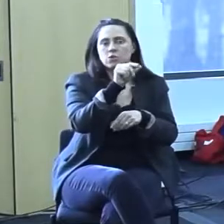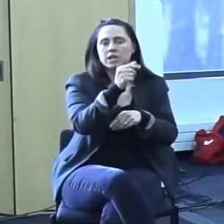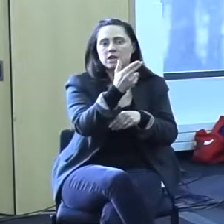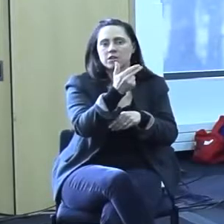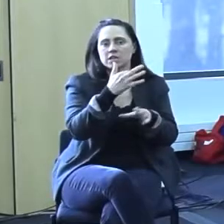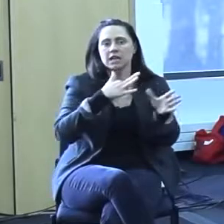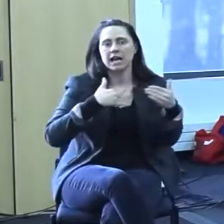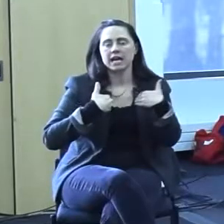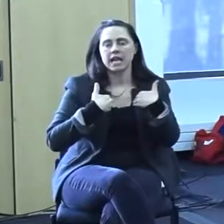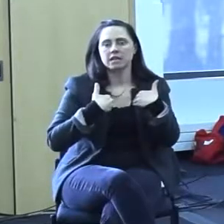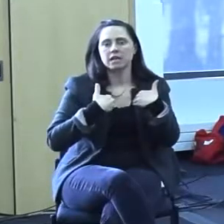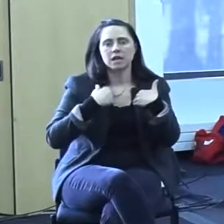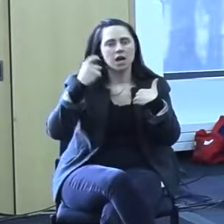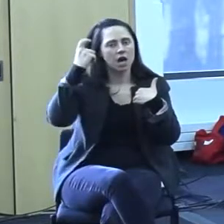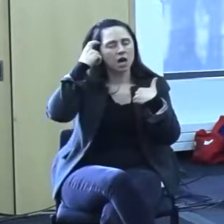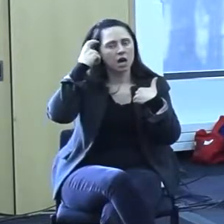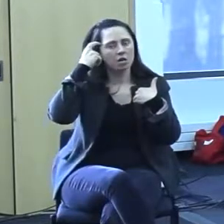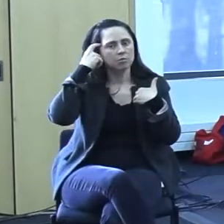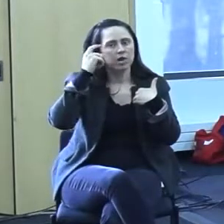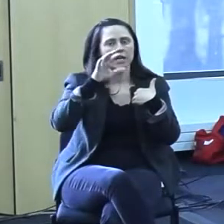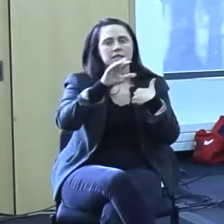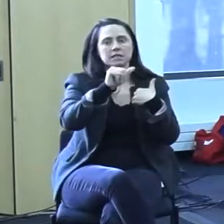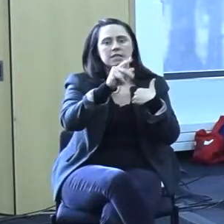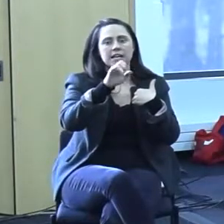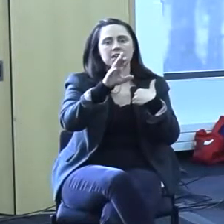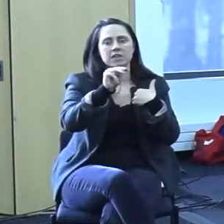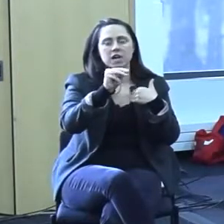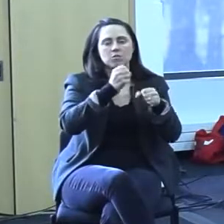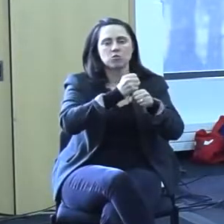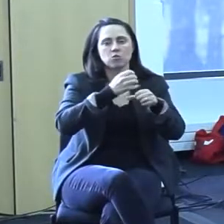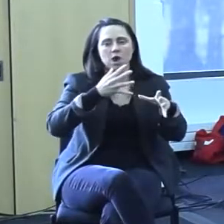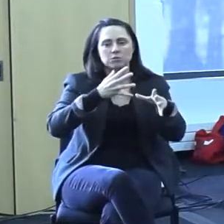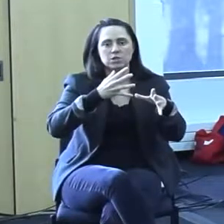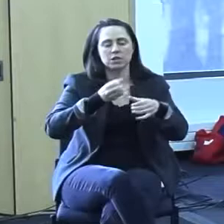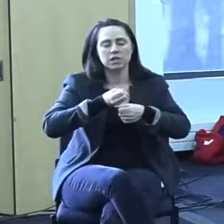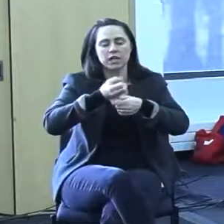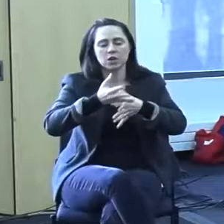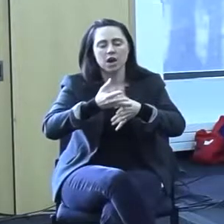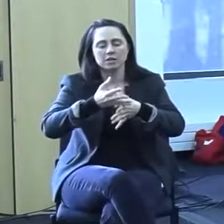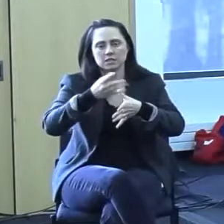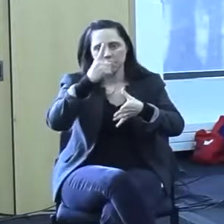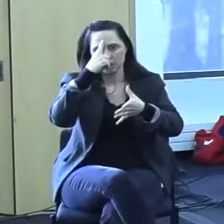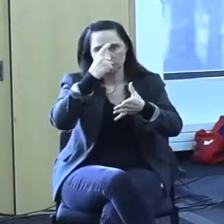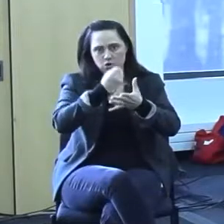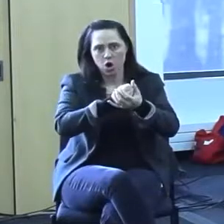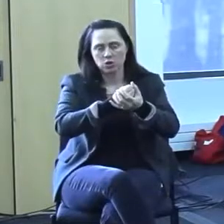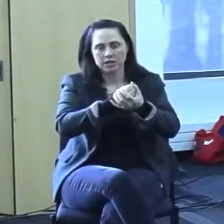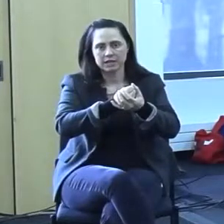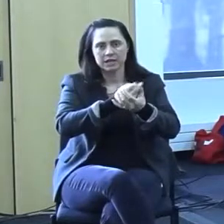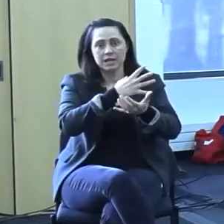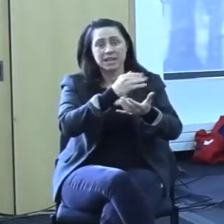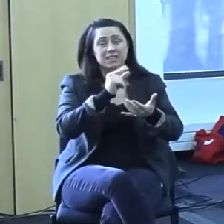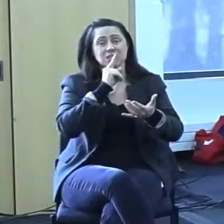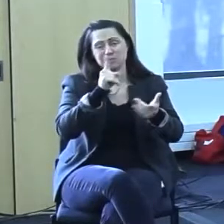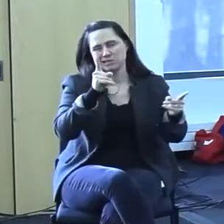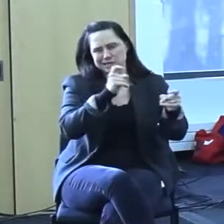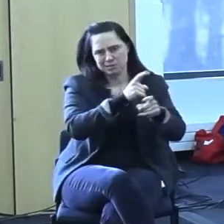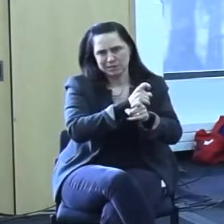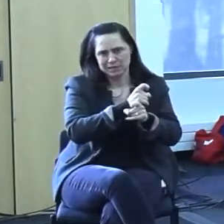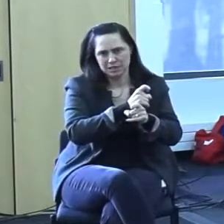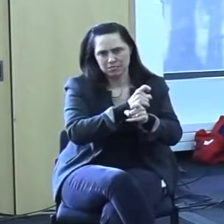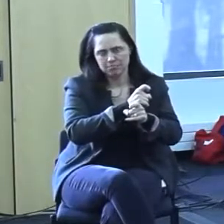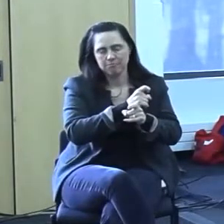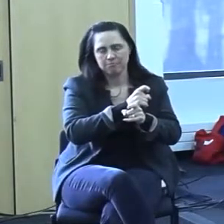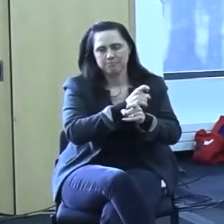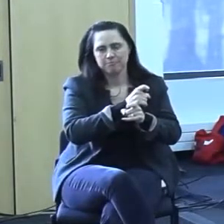2013. I had a brain avium rupture, which caused a stroke. It's really complicated.